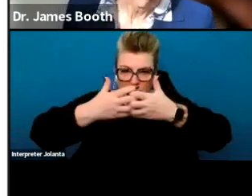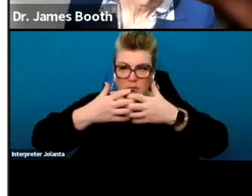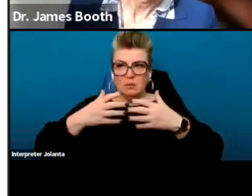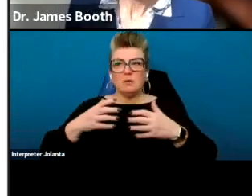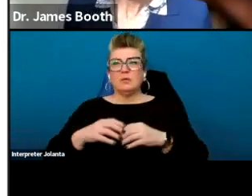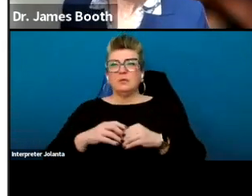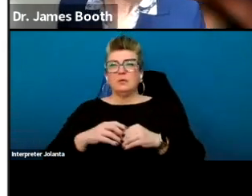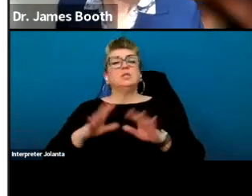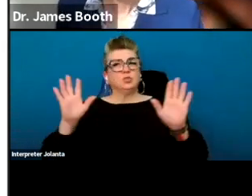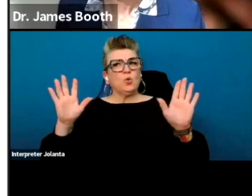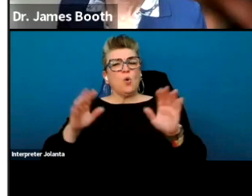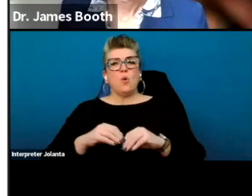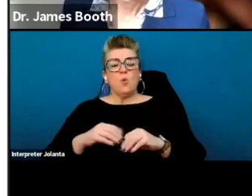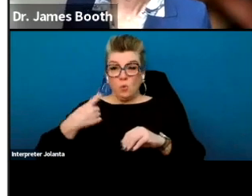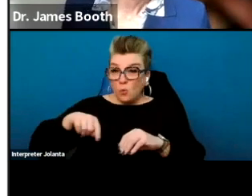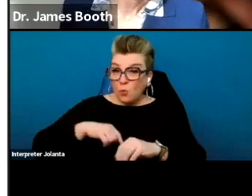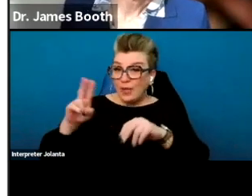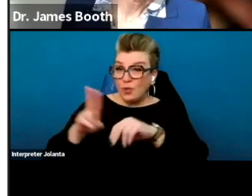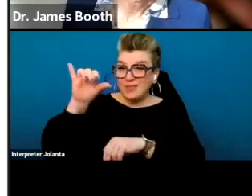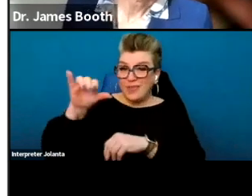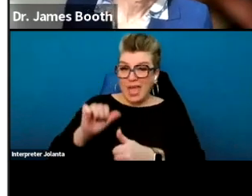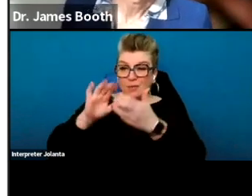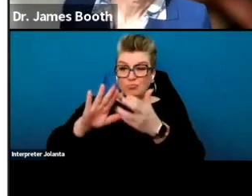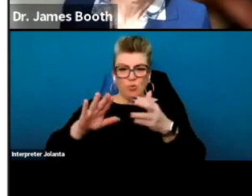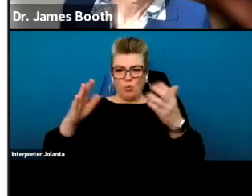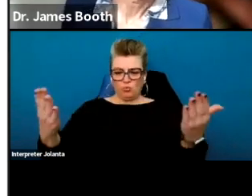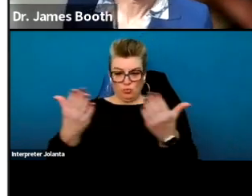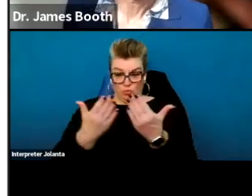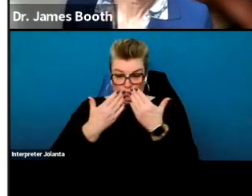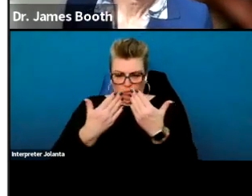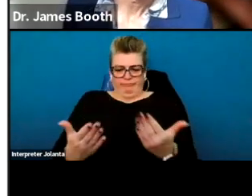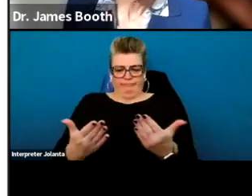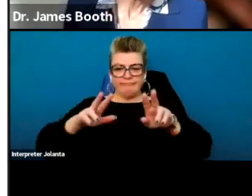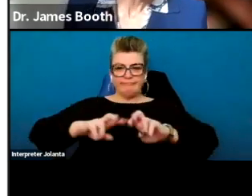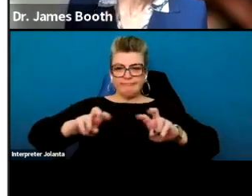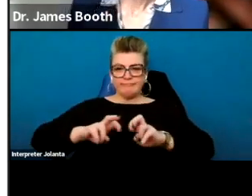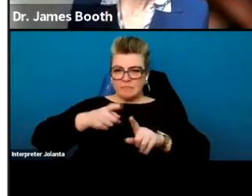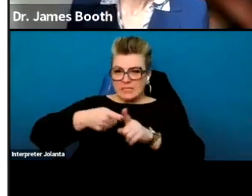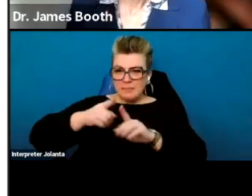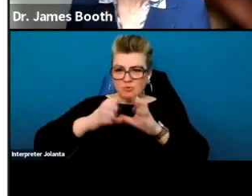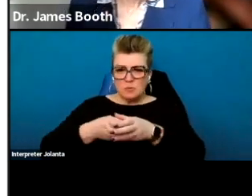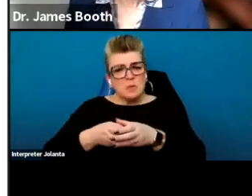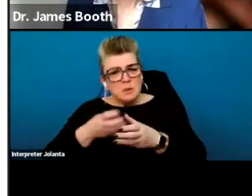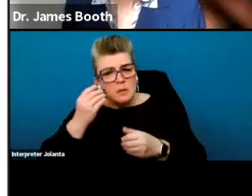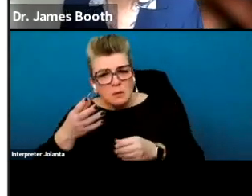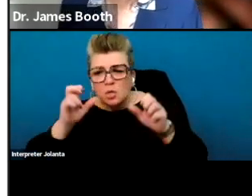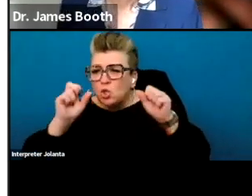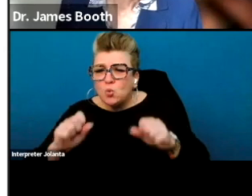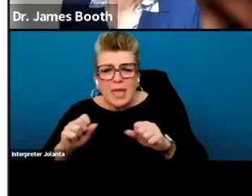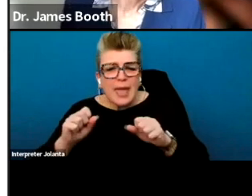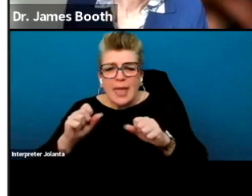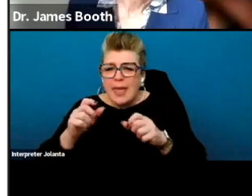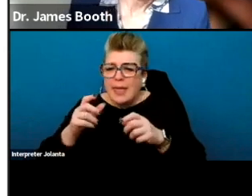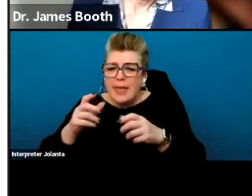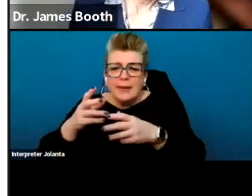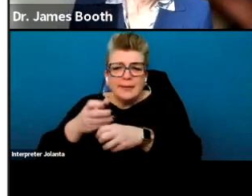Yeah. So we use this approach to look at specialization. And you can get, varying degrees of